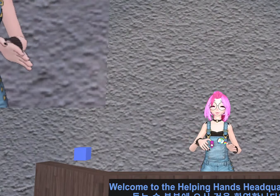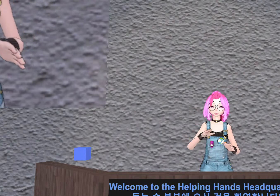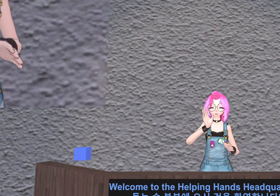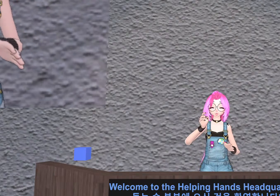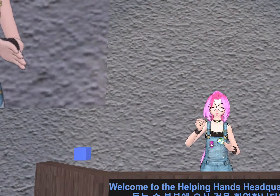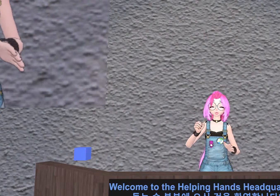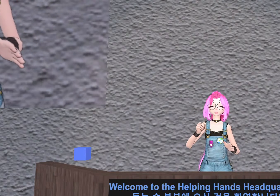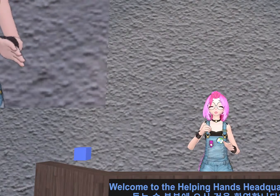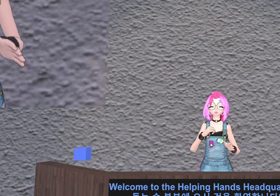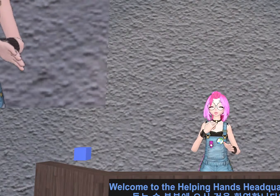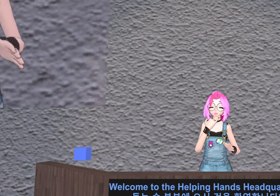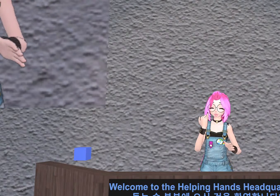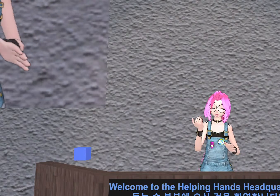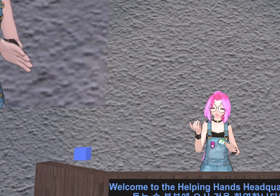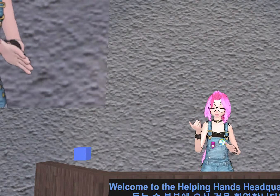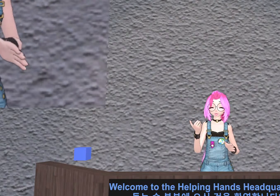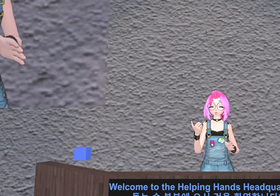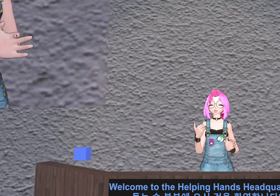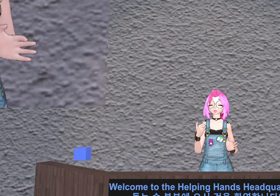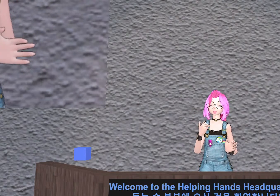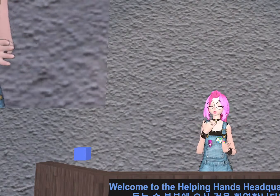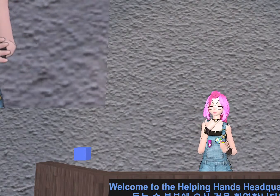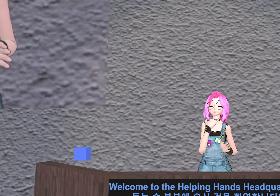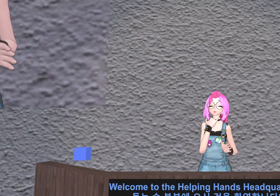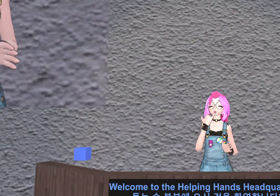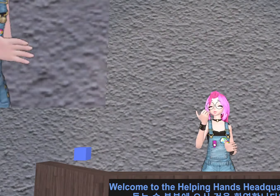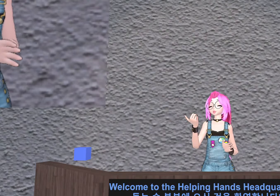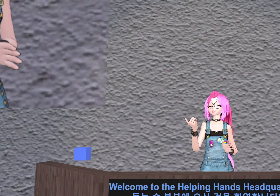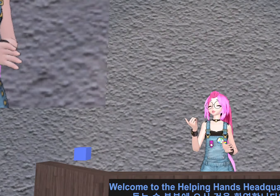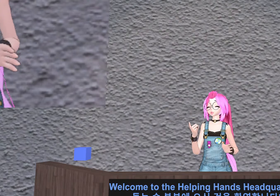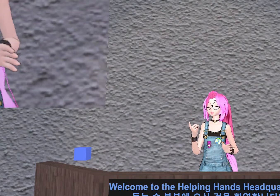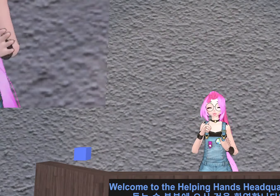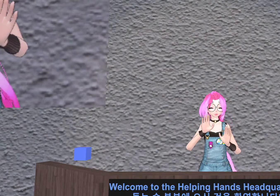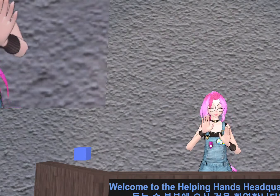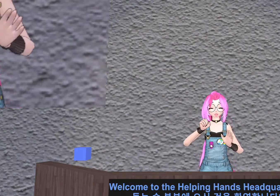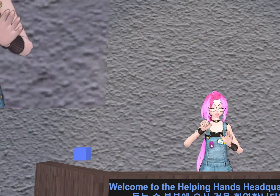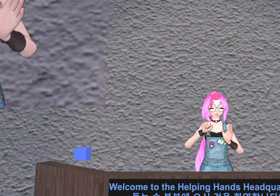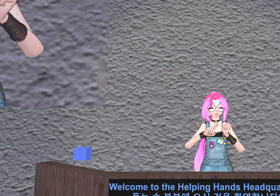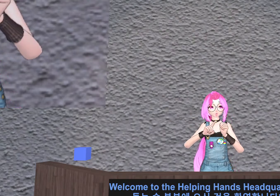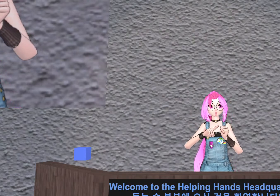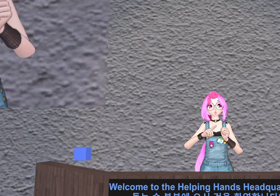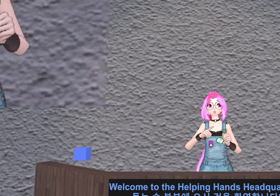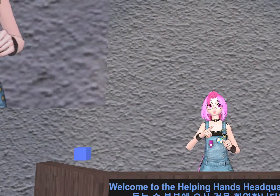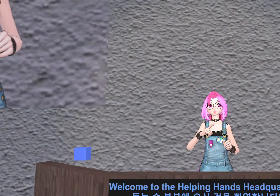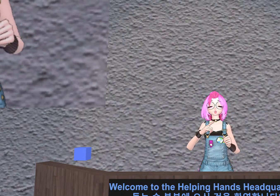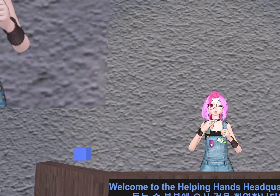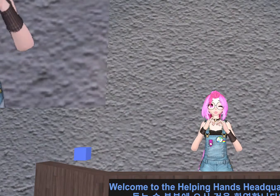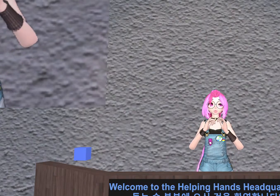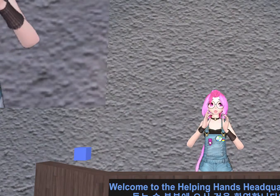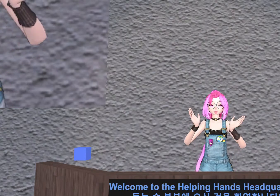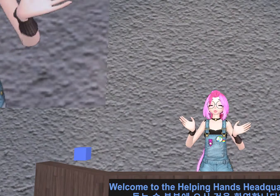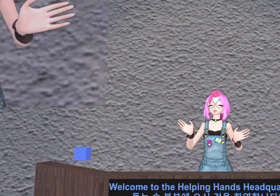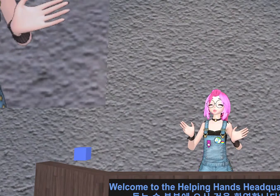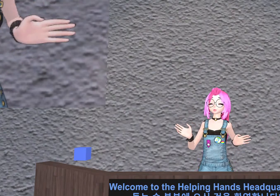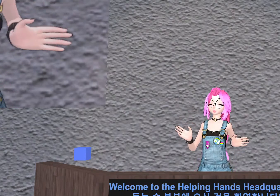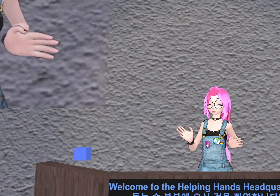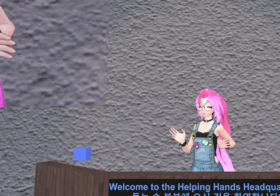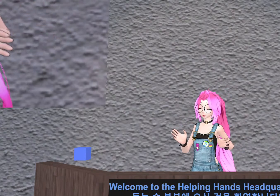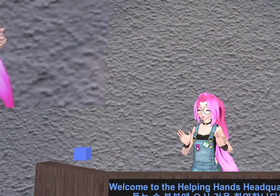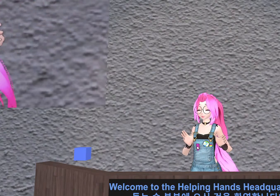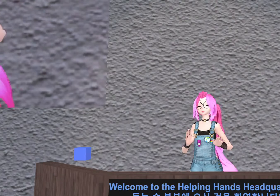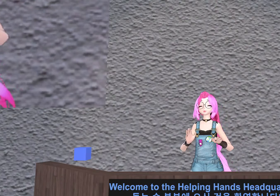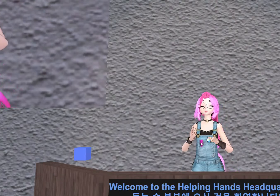Russian, and they just kept yelling, like just straight up yelling, like not words, just